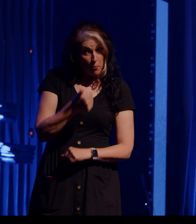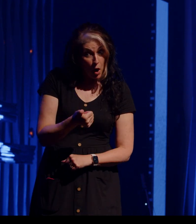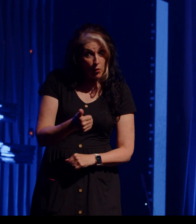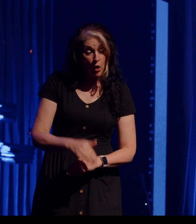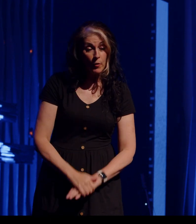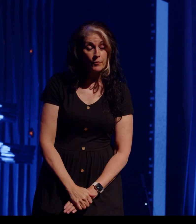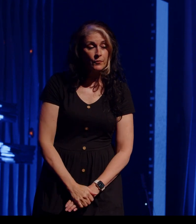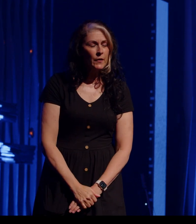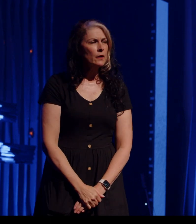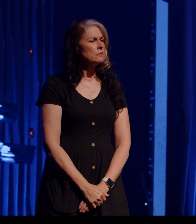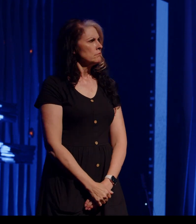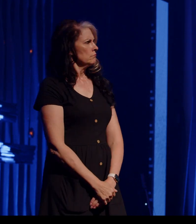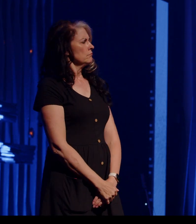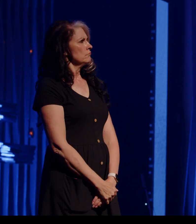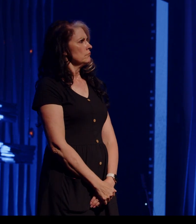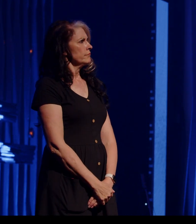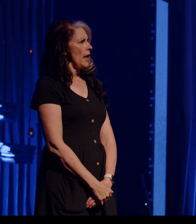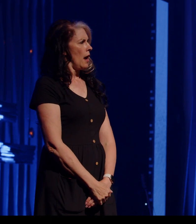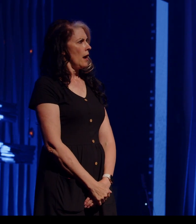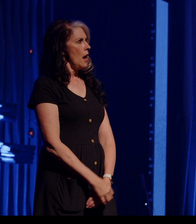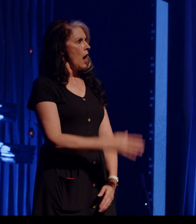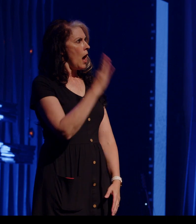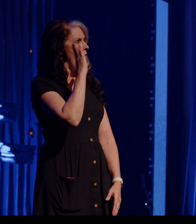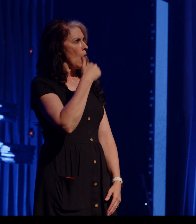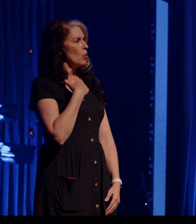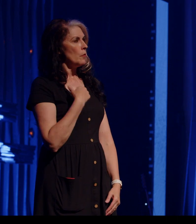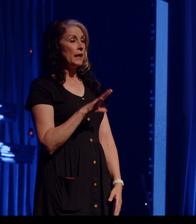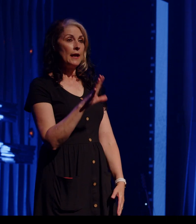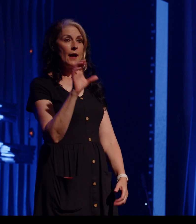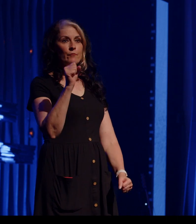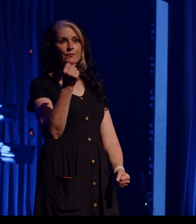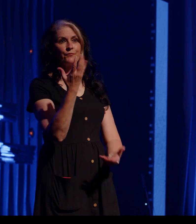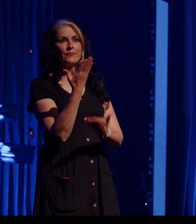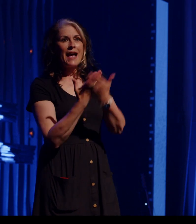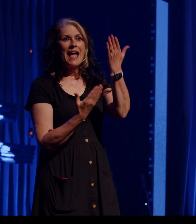tomorrow? And he looks at his mom and he says, I will be a handful.